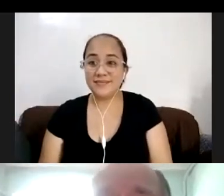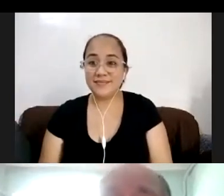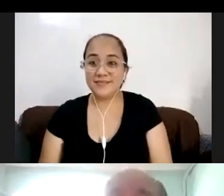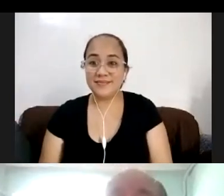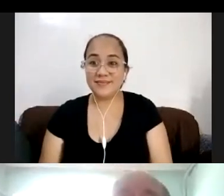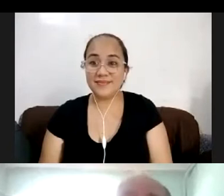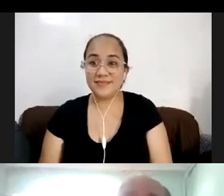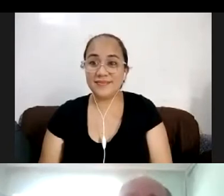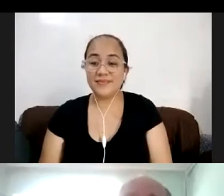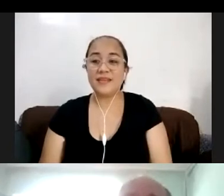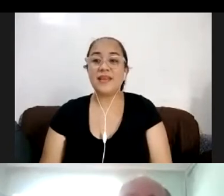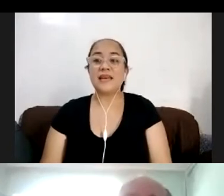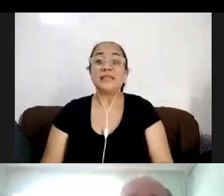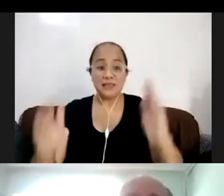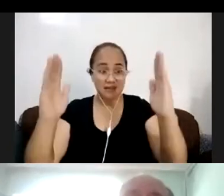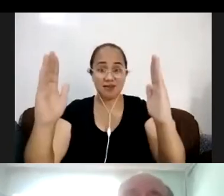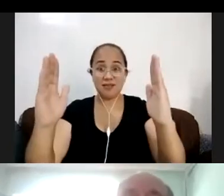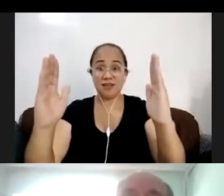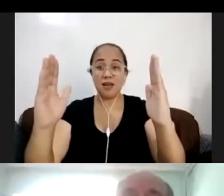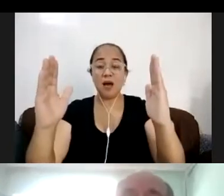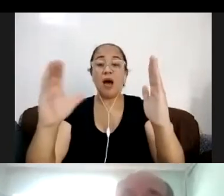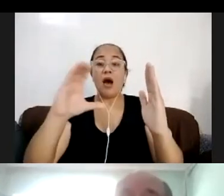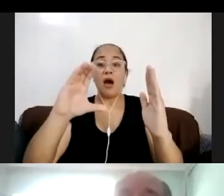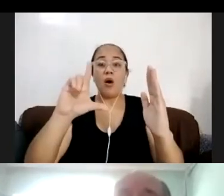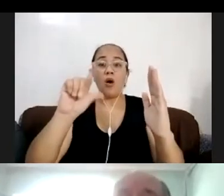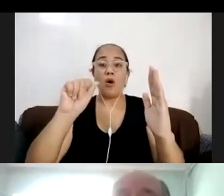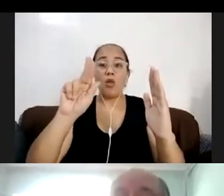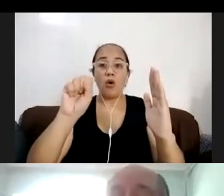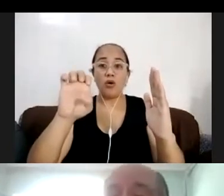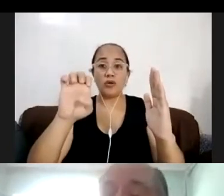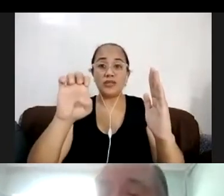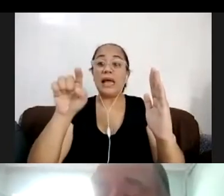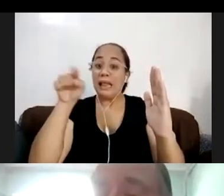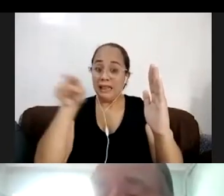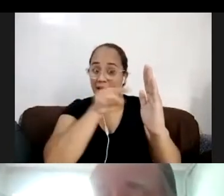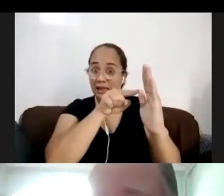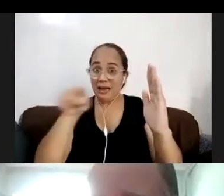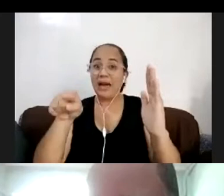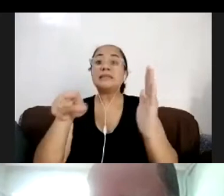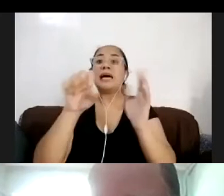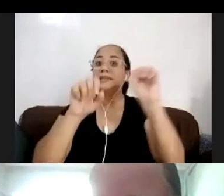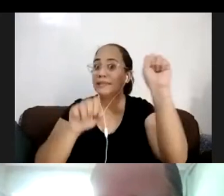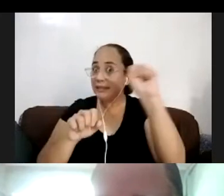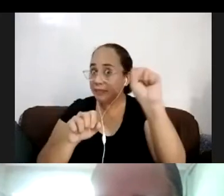Now that whole clause is the subject of the predicate 20.